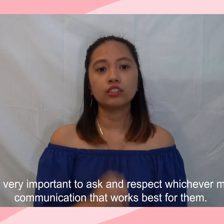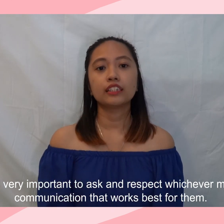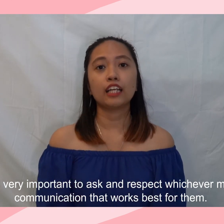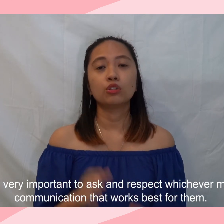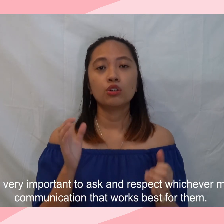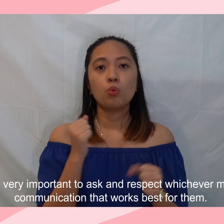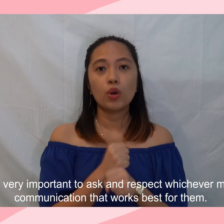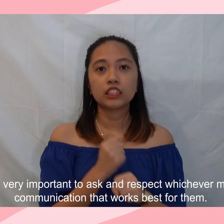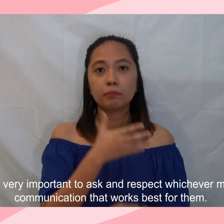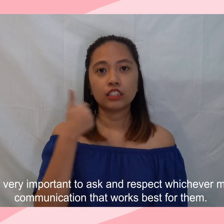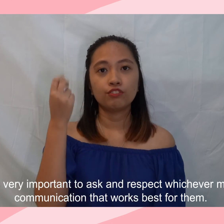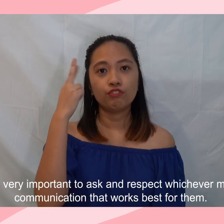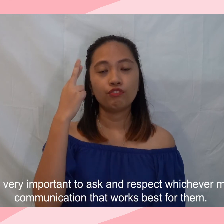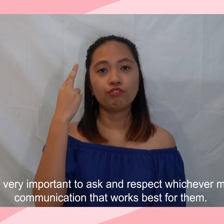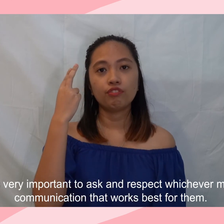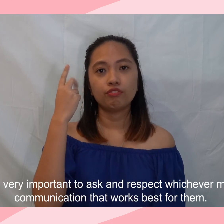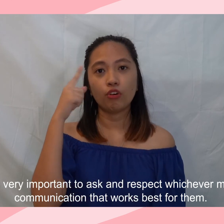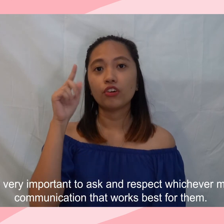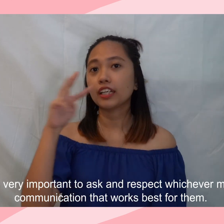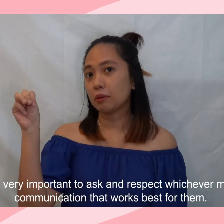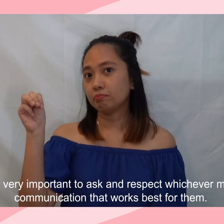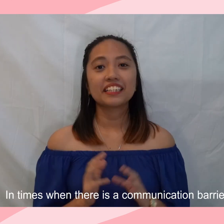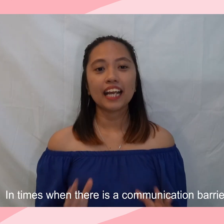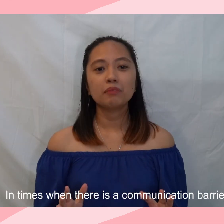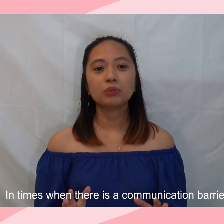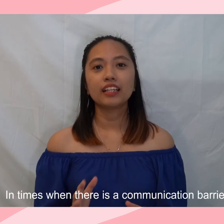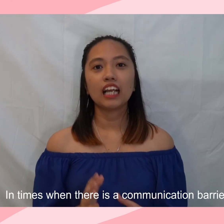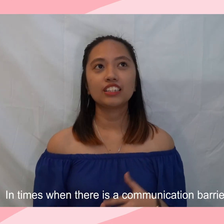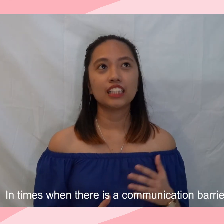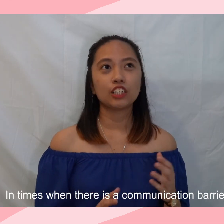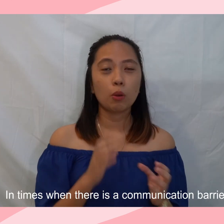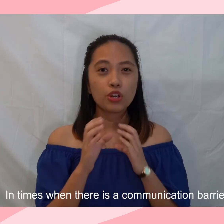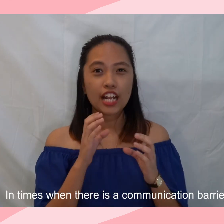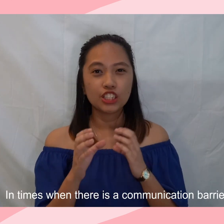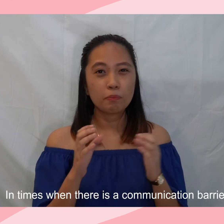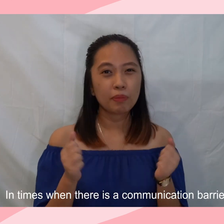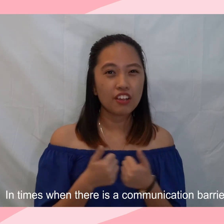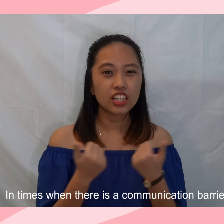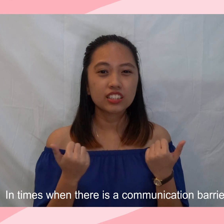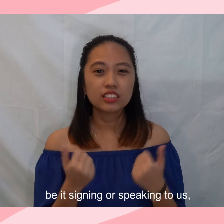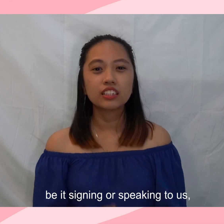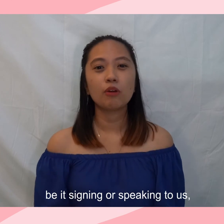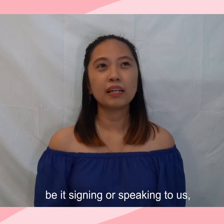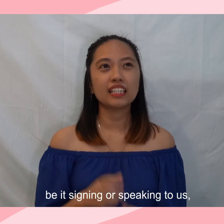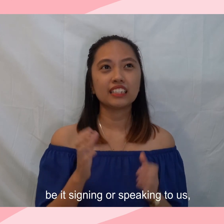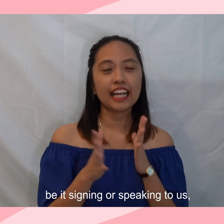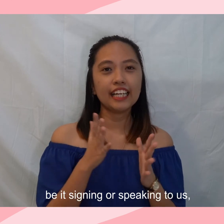that works best for them. In times when there is a communication barrier, be it signing